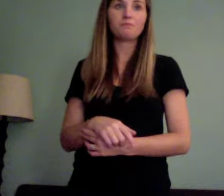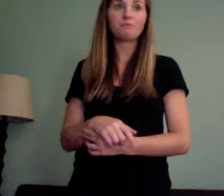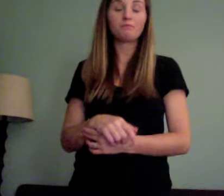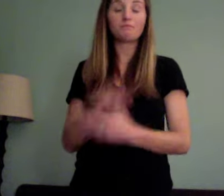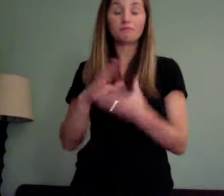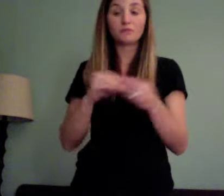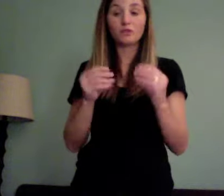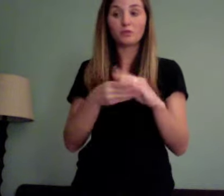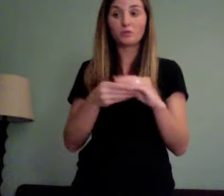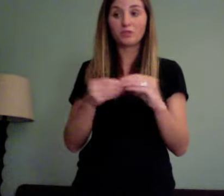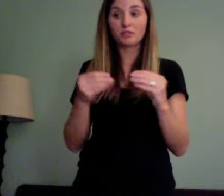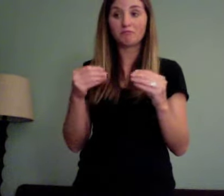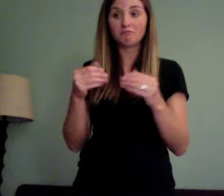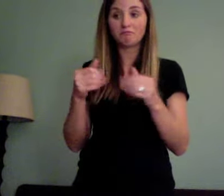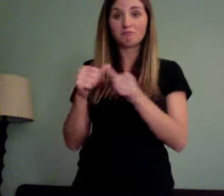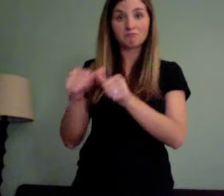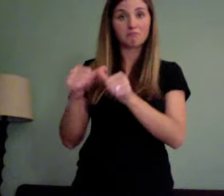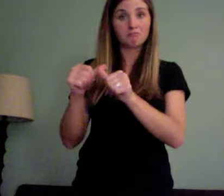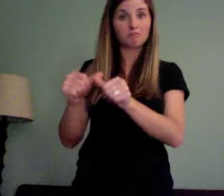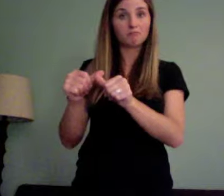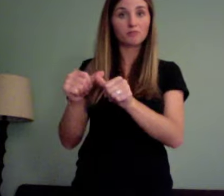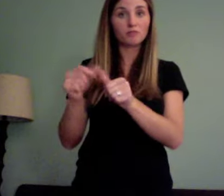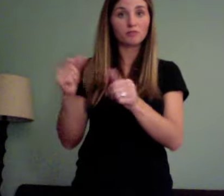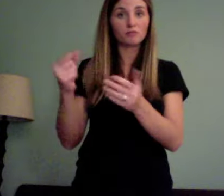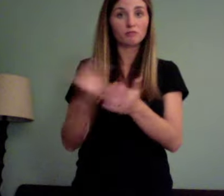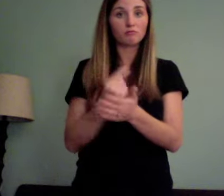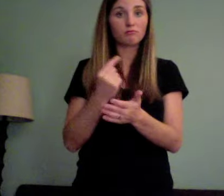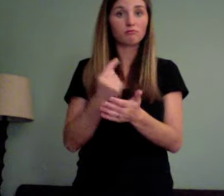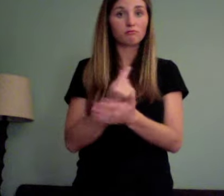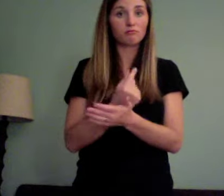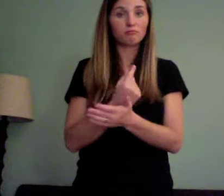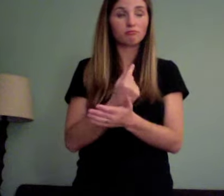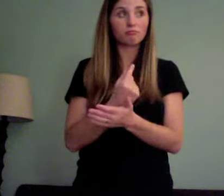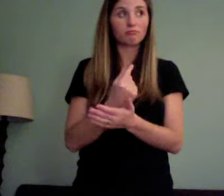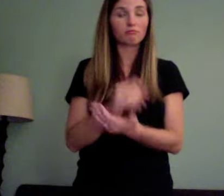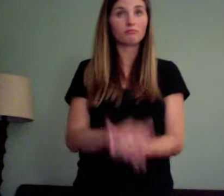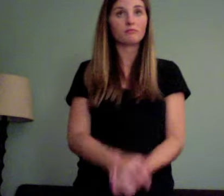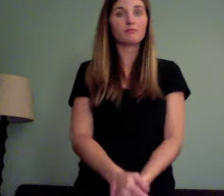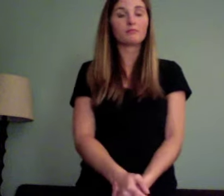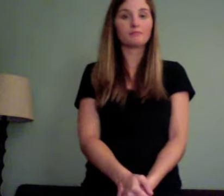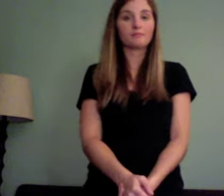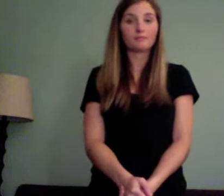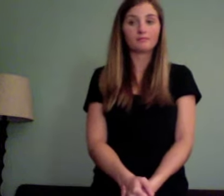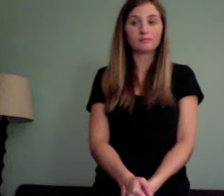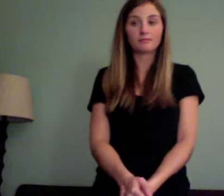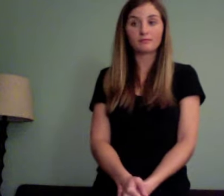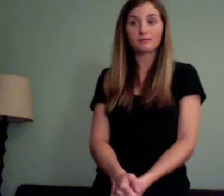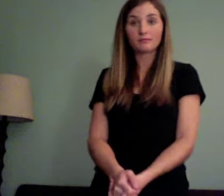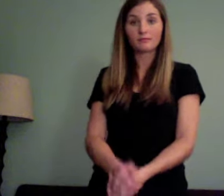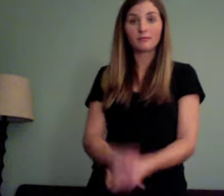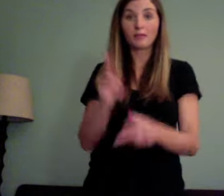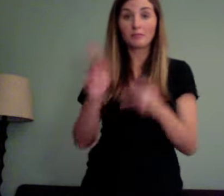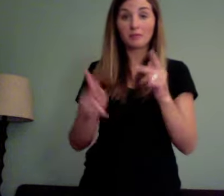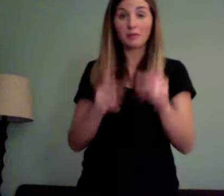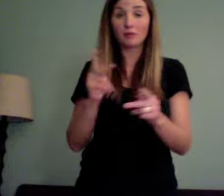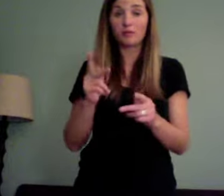scarred by guilt, scarred